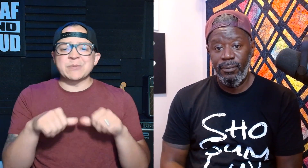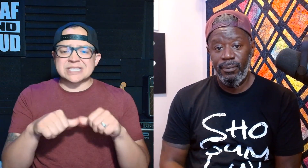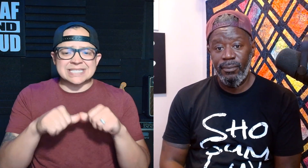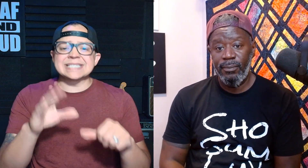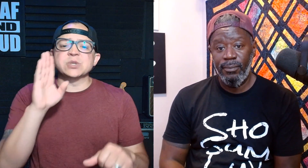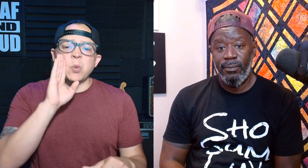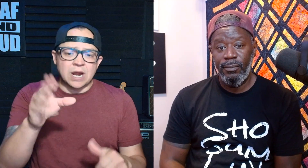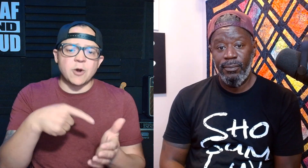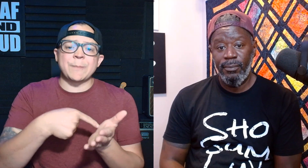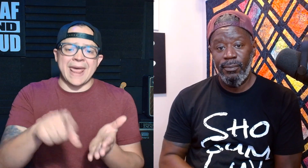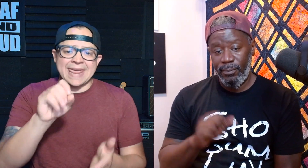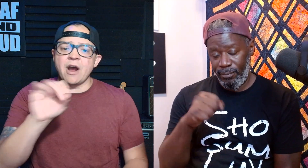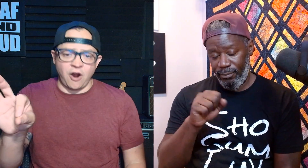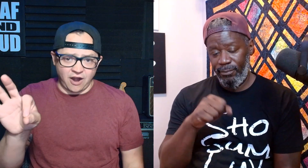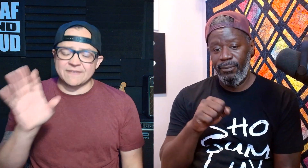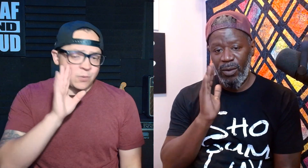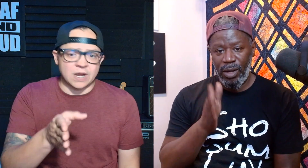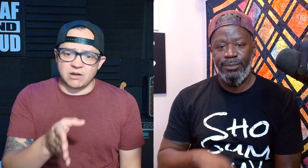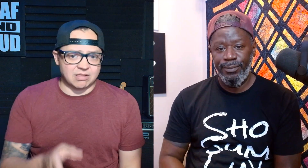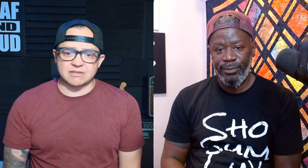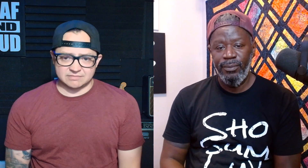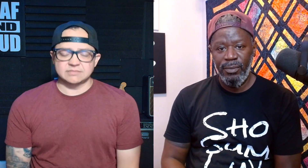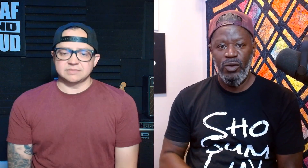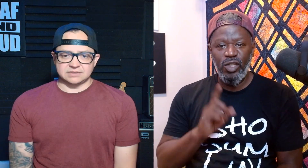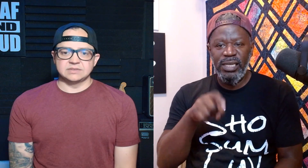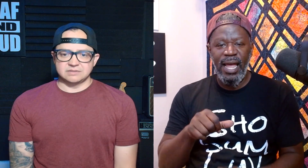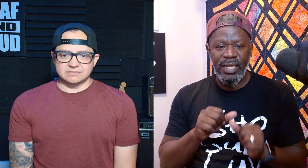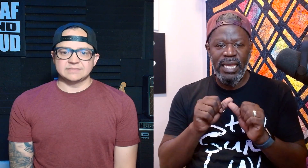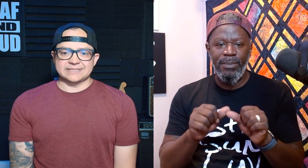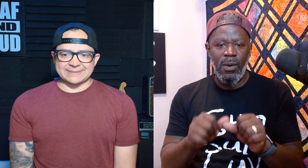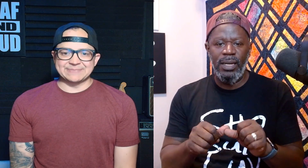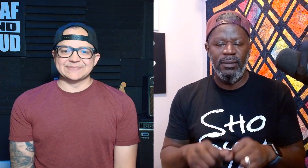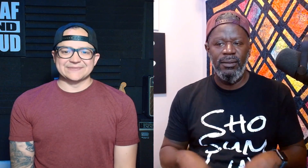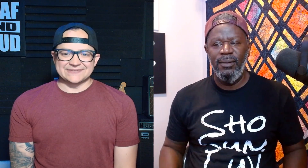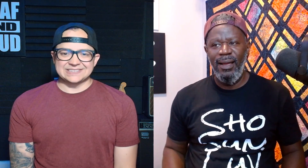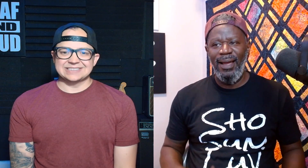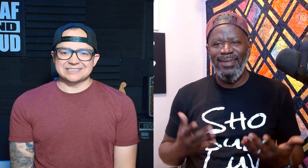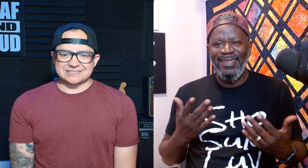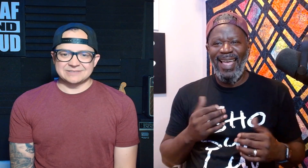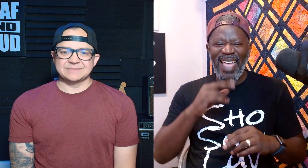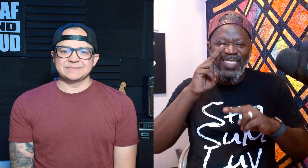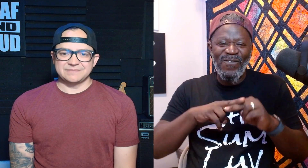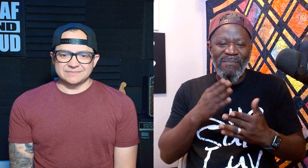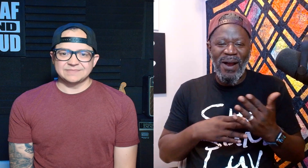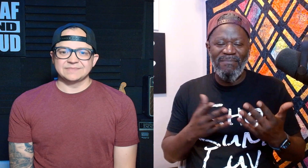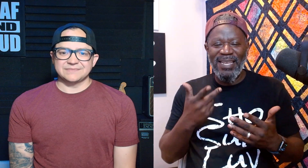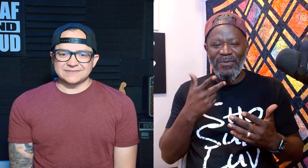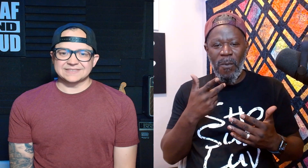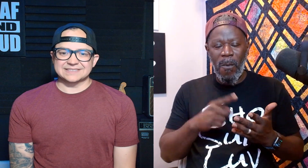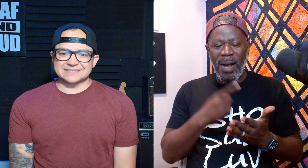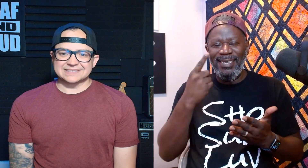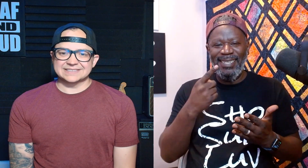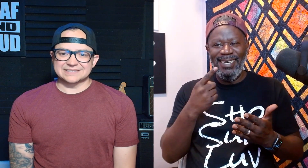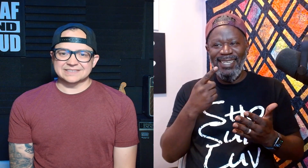and your persistence will pay off. It will. Well, you just have to keep going. And that's the fun part,